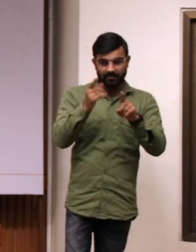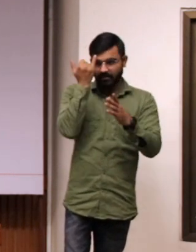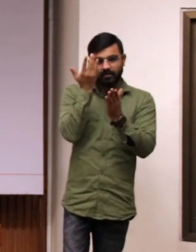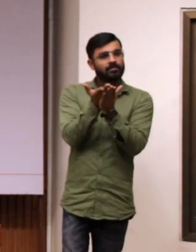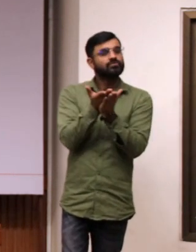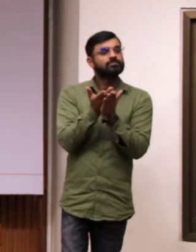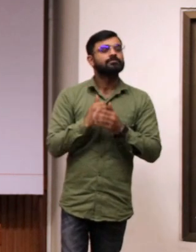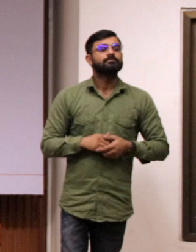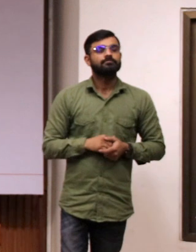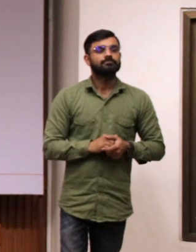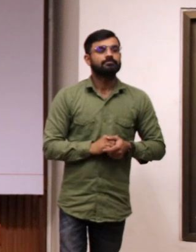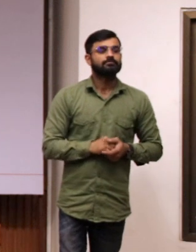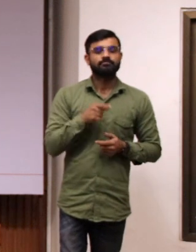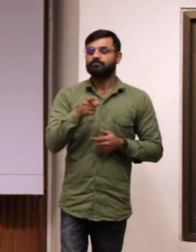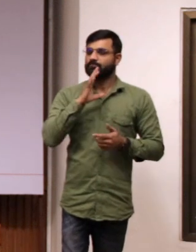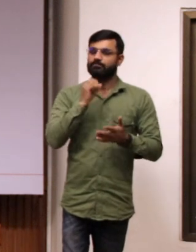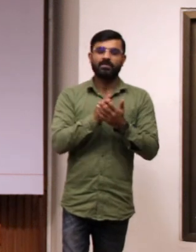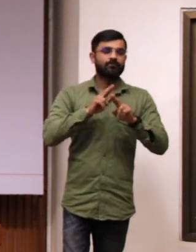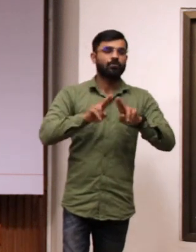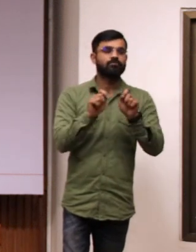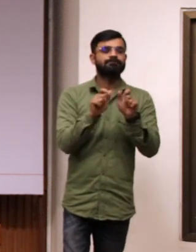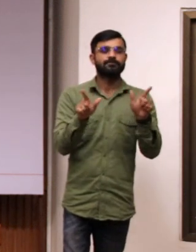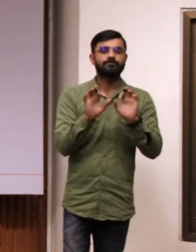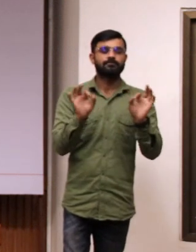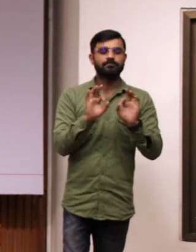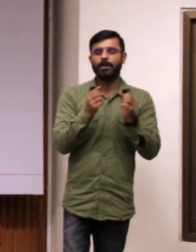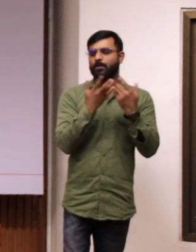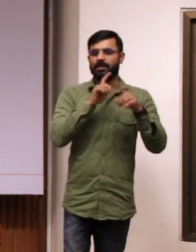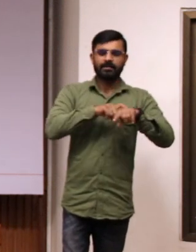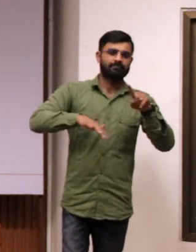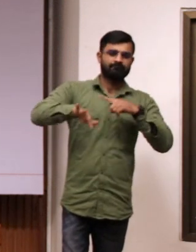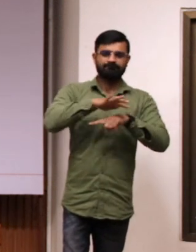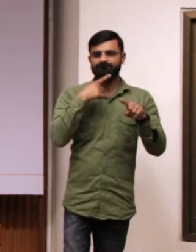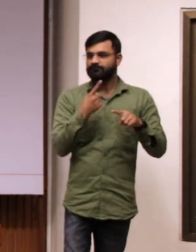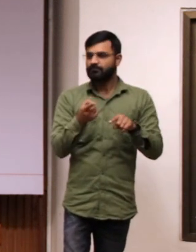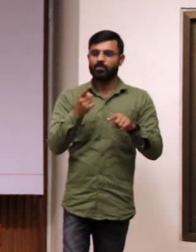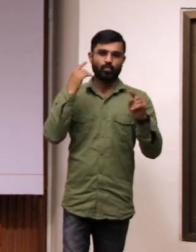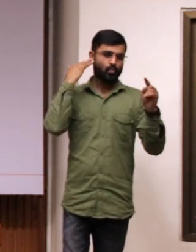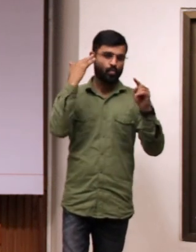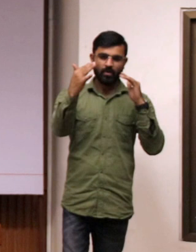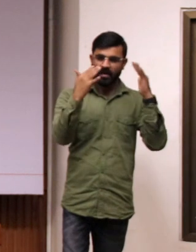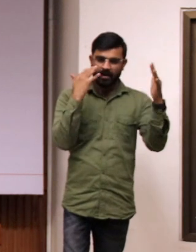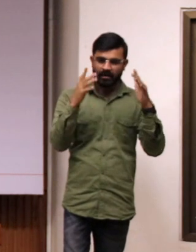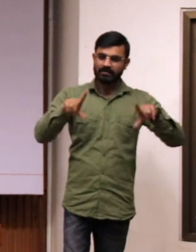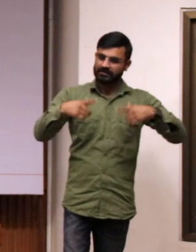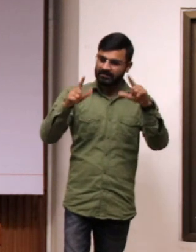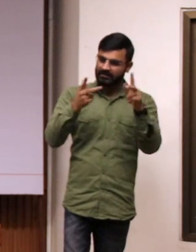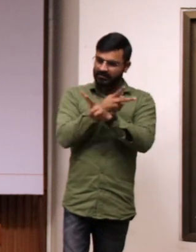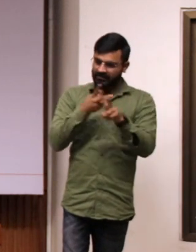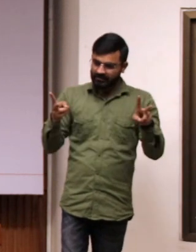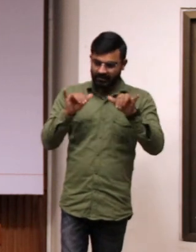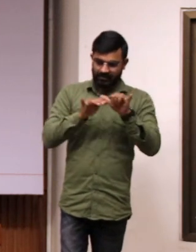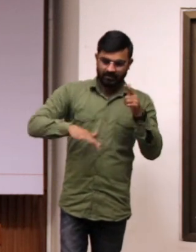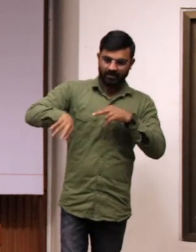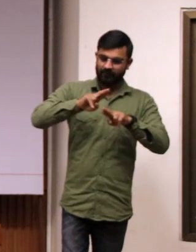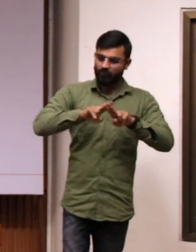suggests that it is not complete. Because most of the time, the moment you talk about forest, it talks about trees. A land